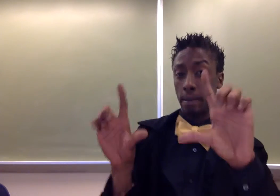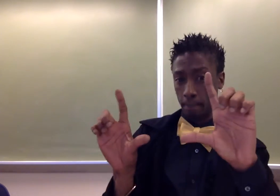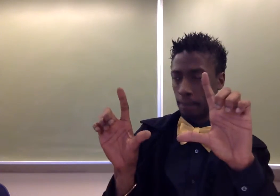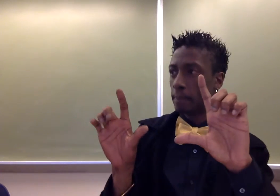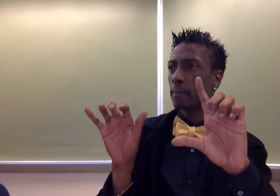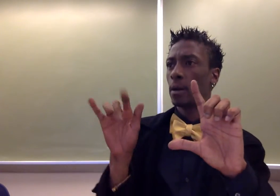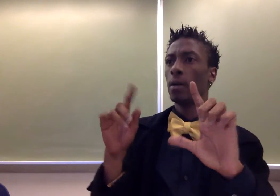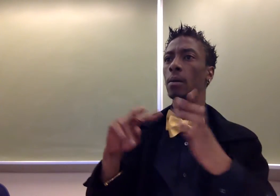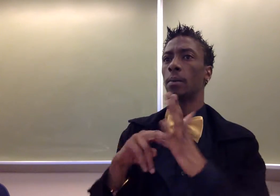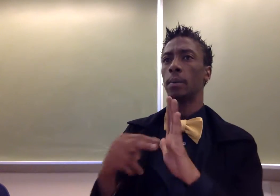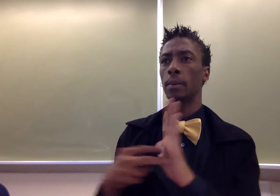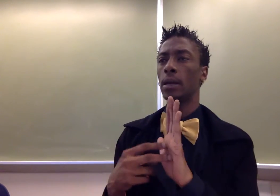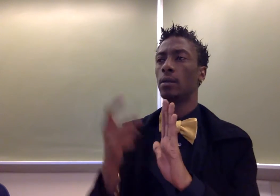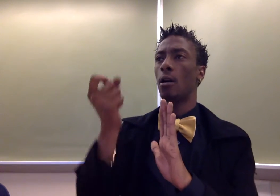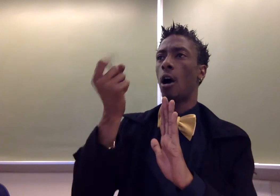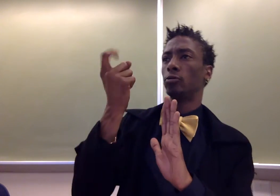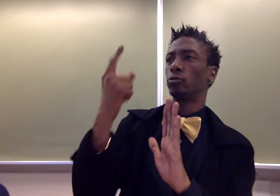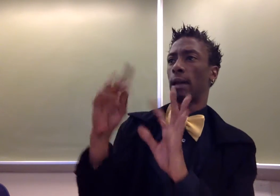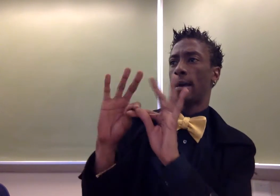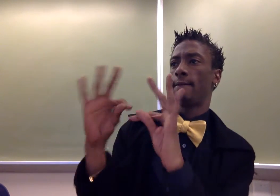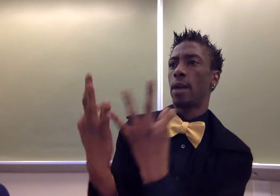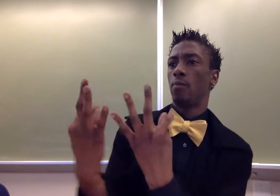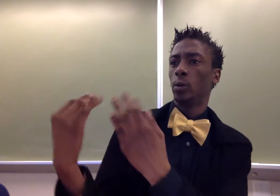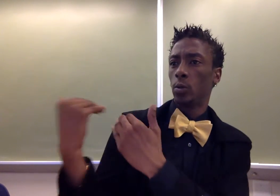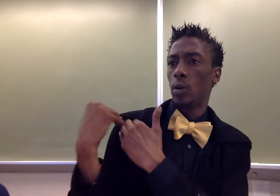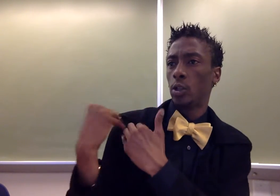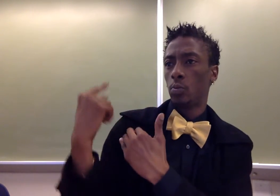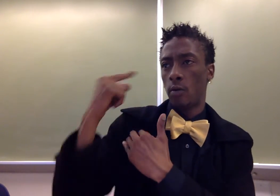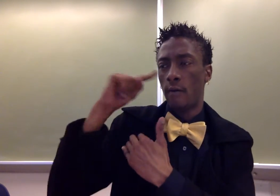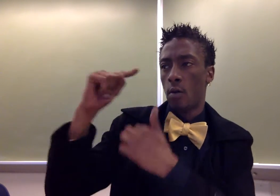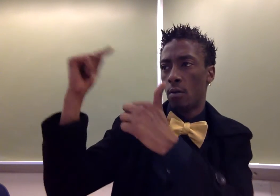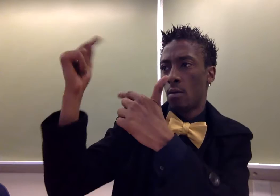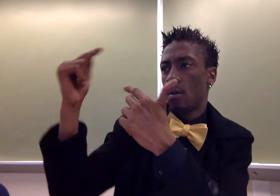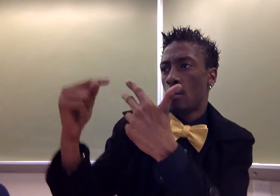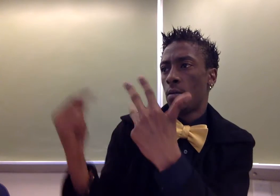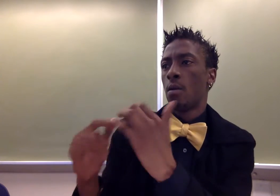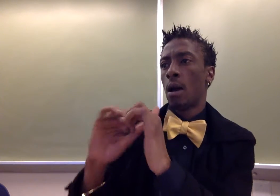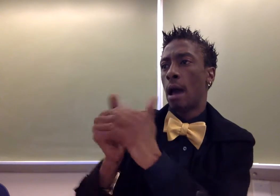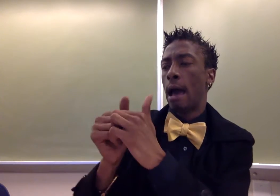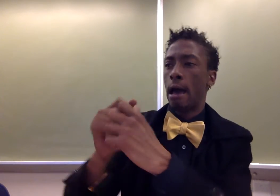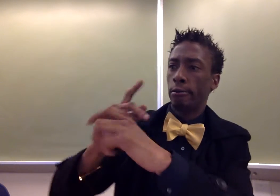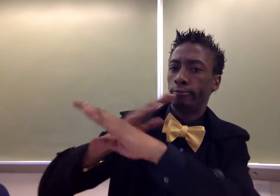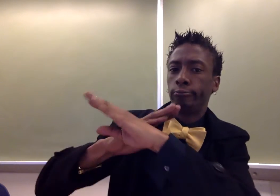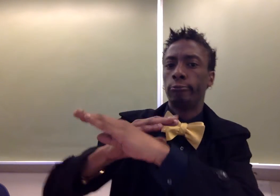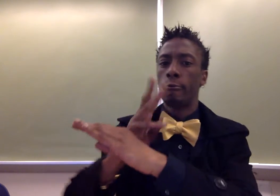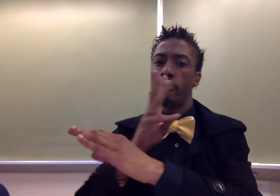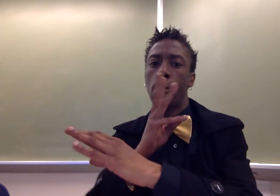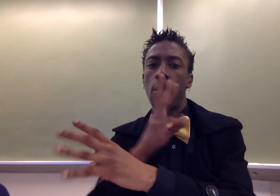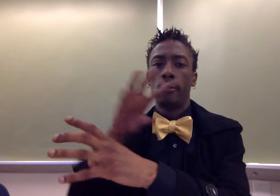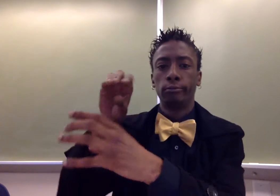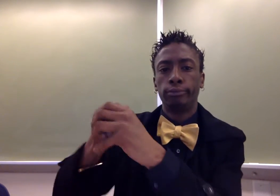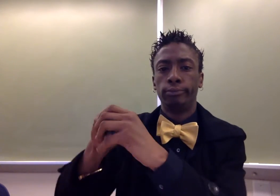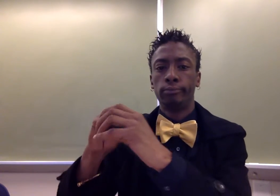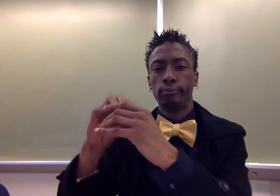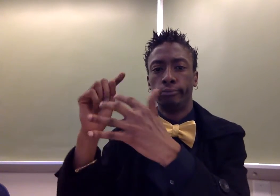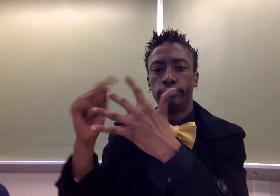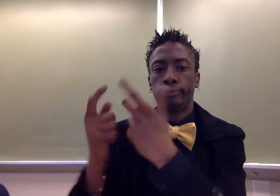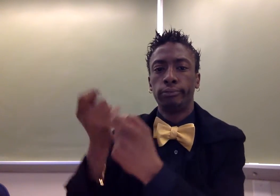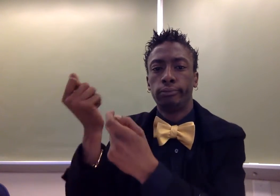in your water and what you can do about it. Now, we've created a pretty grim picture here, but to say that there are things that